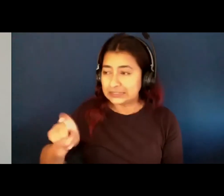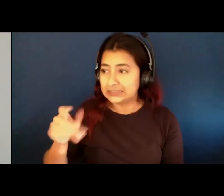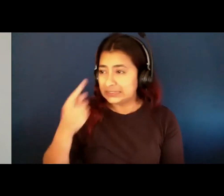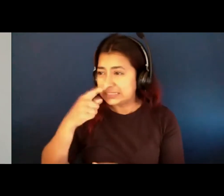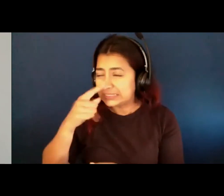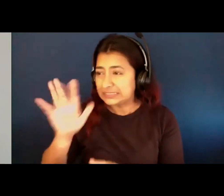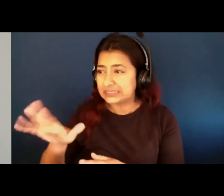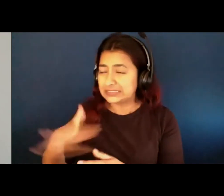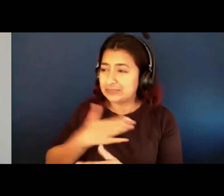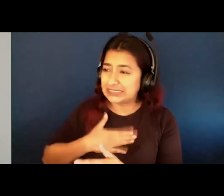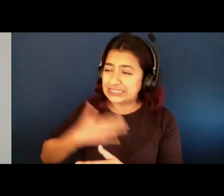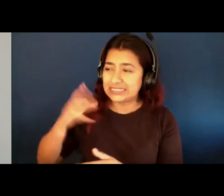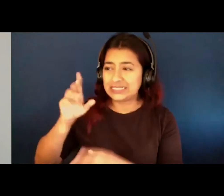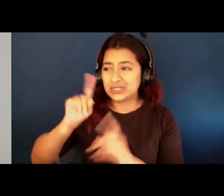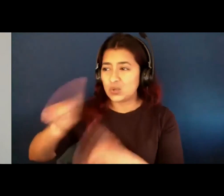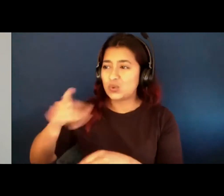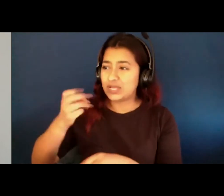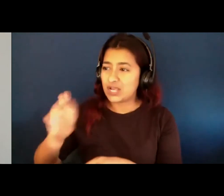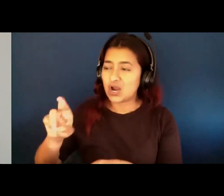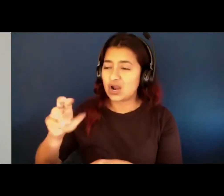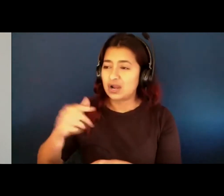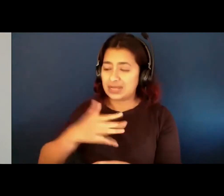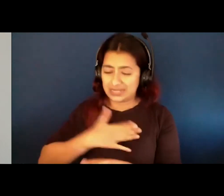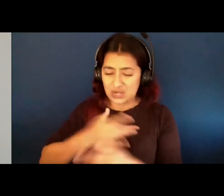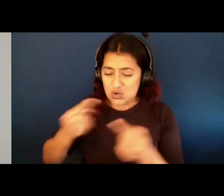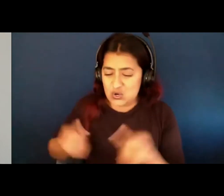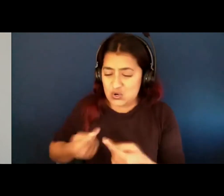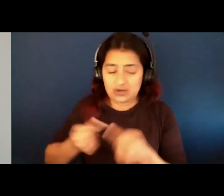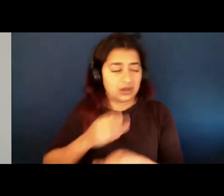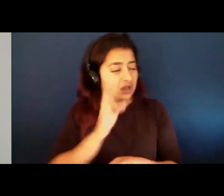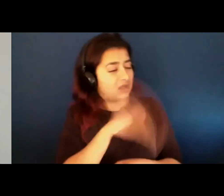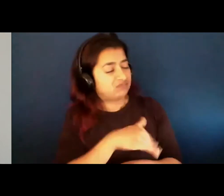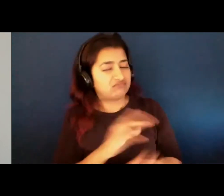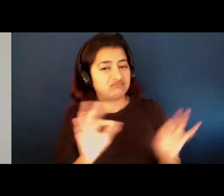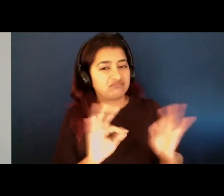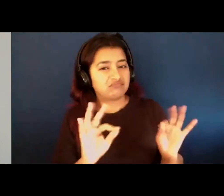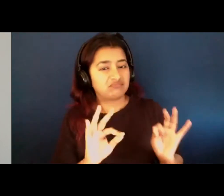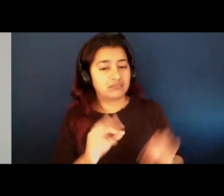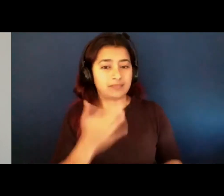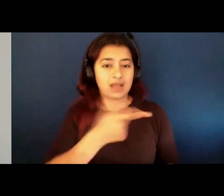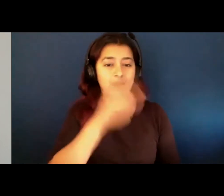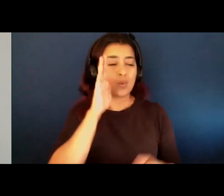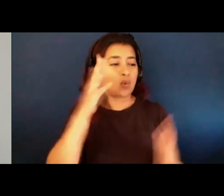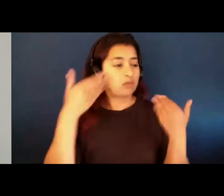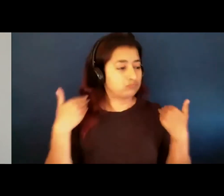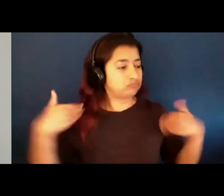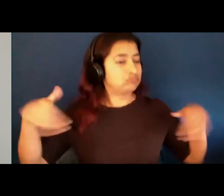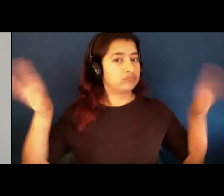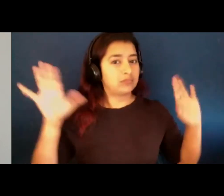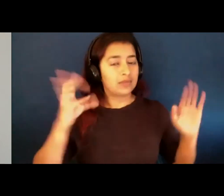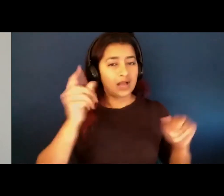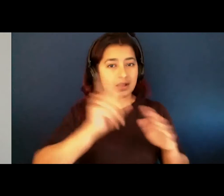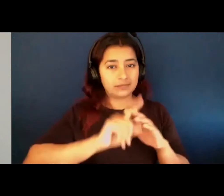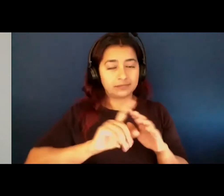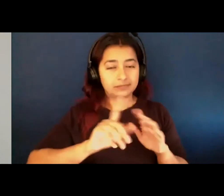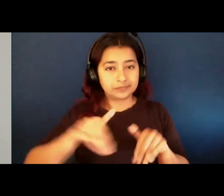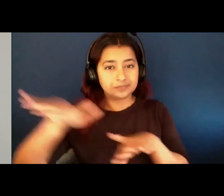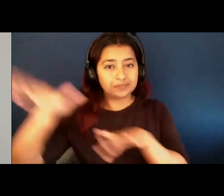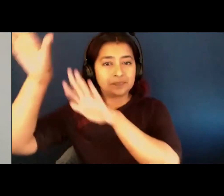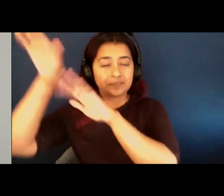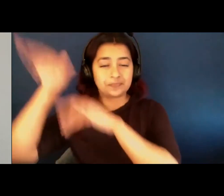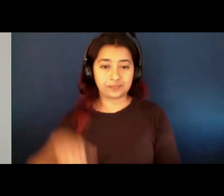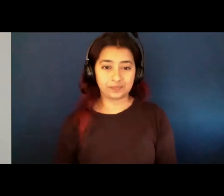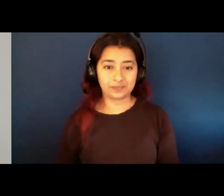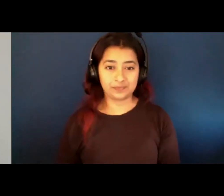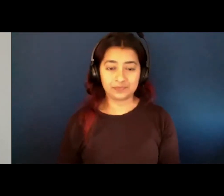ER. The pain was so great. "I'm sure it's nothing," Grandma said. "Maybe you'll sprout wings of your own and fly away." She